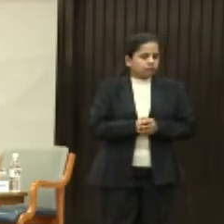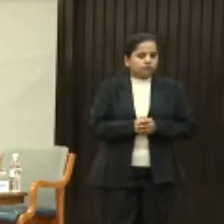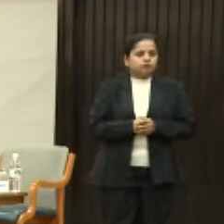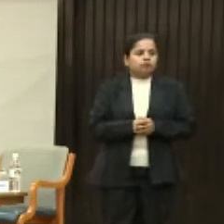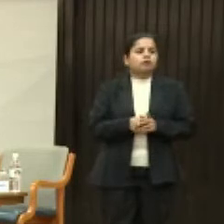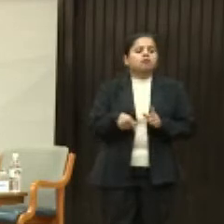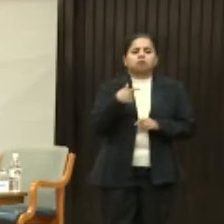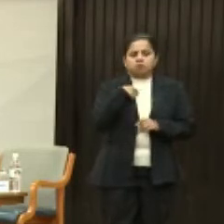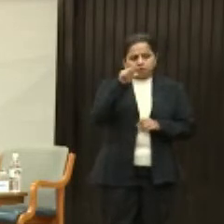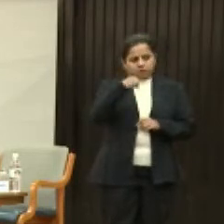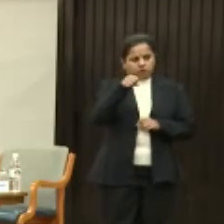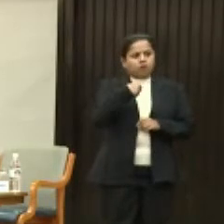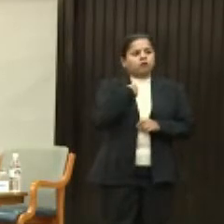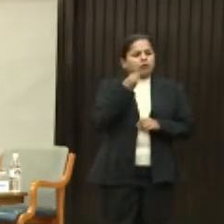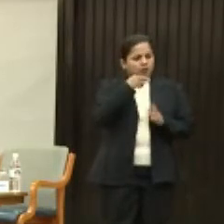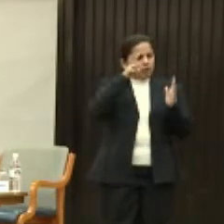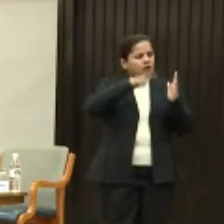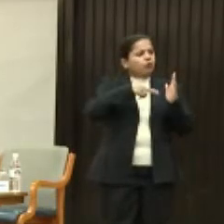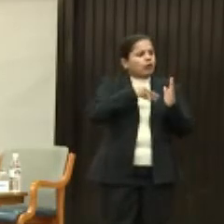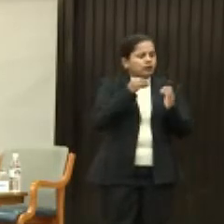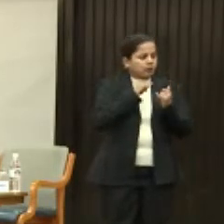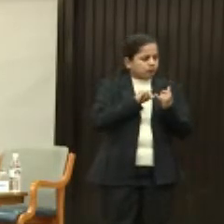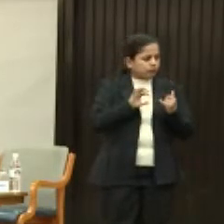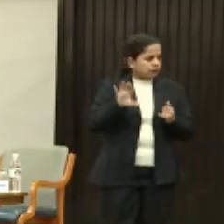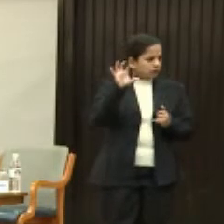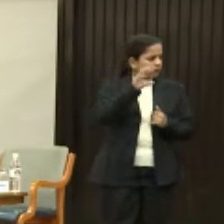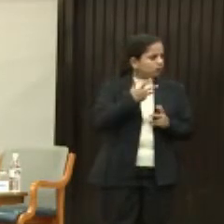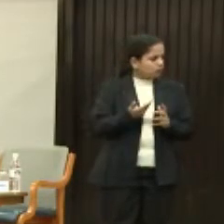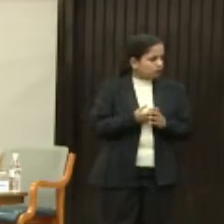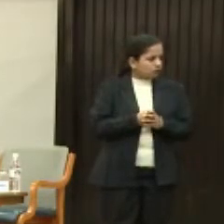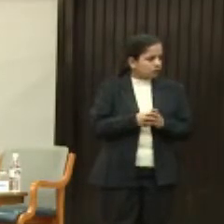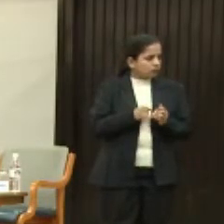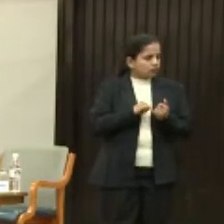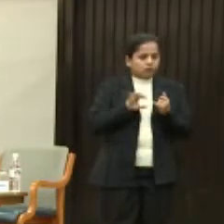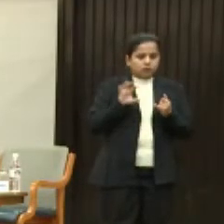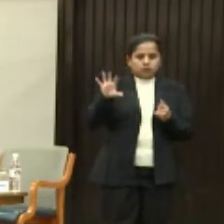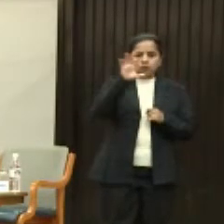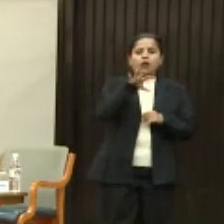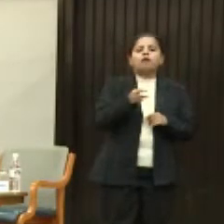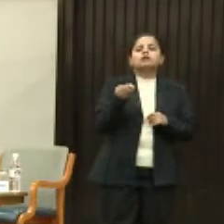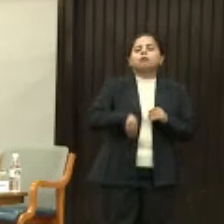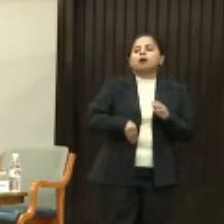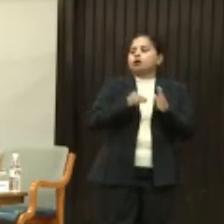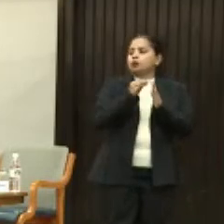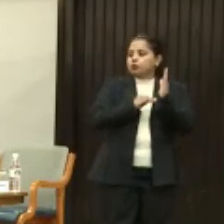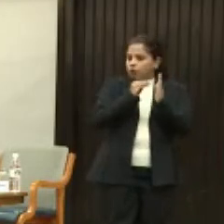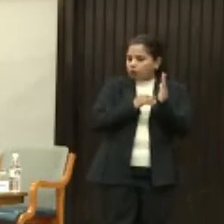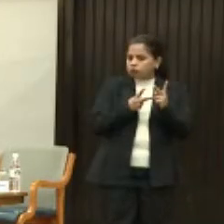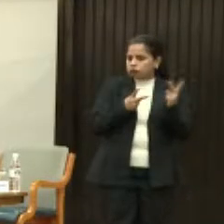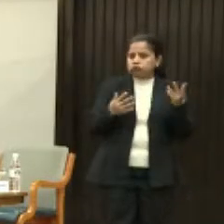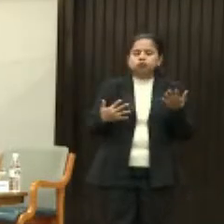Oh yes, we read about some states which have matched revenue records